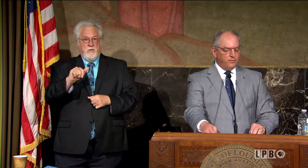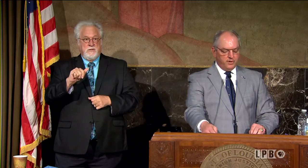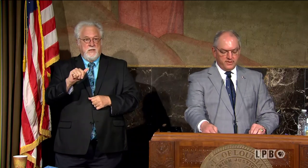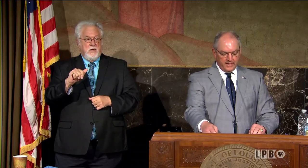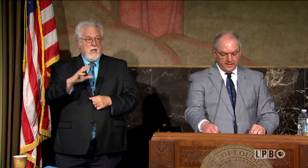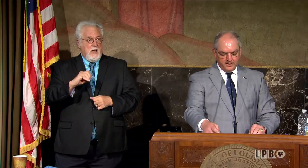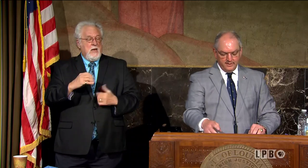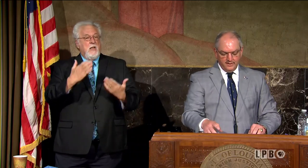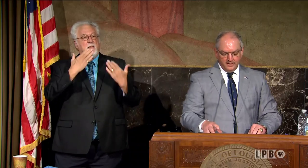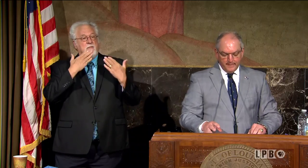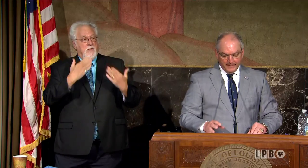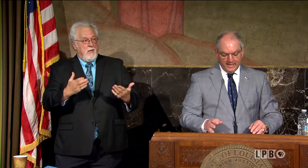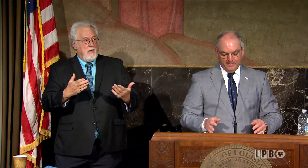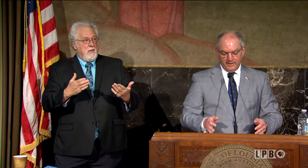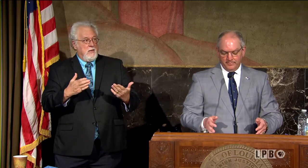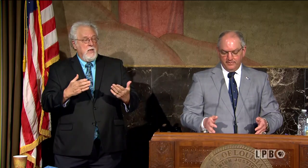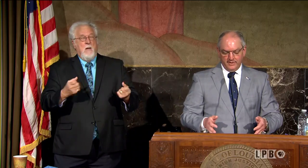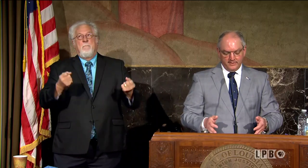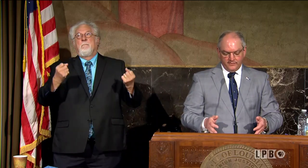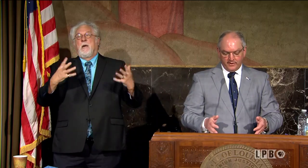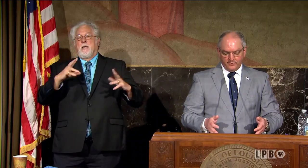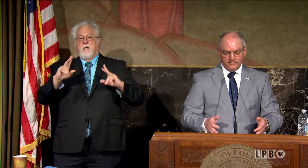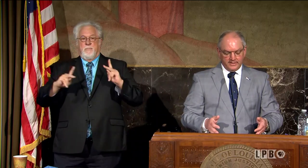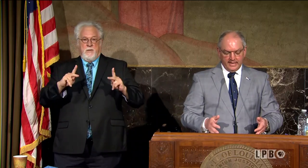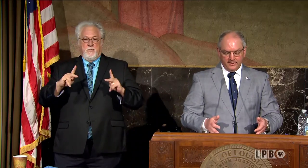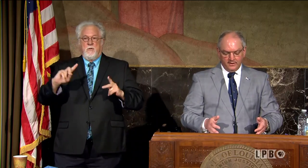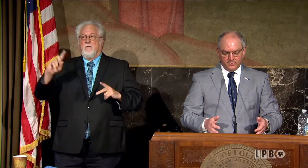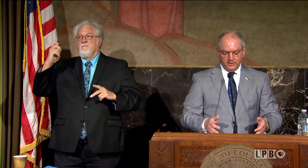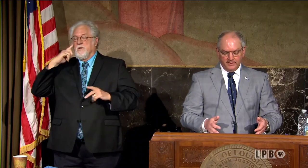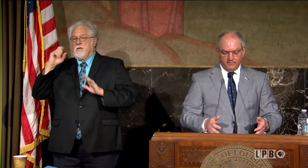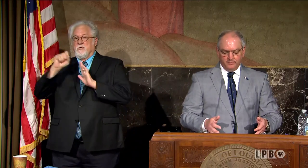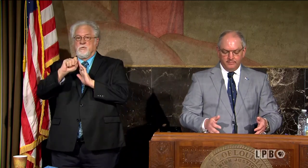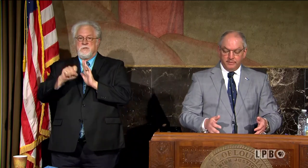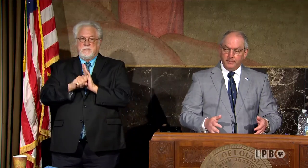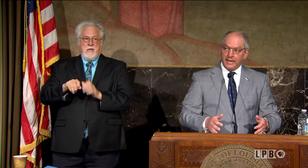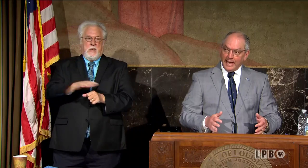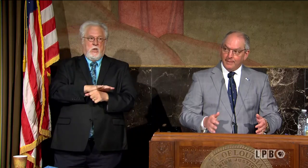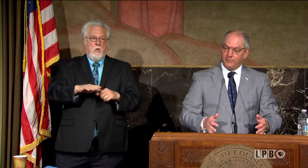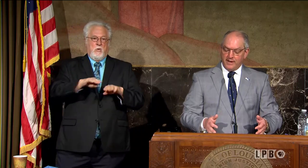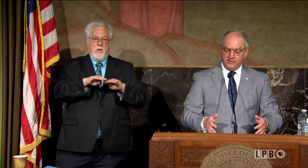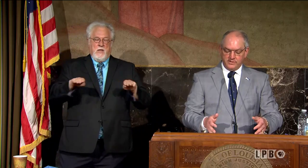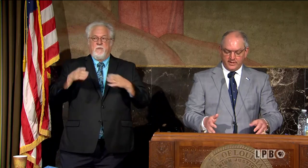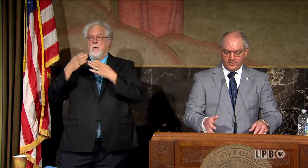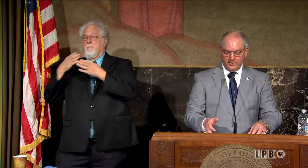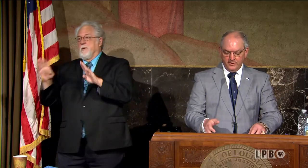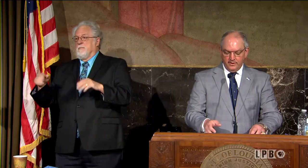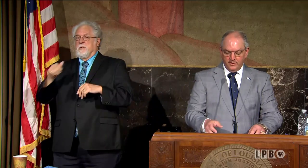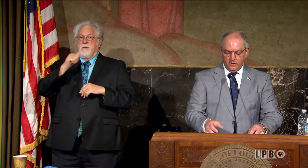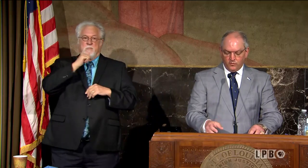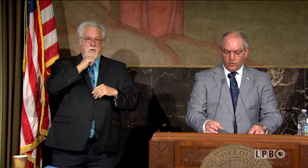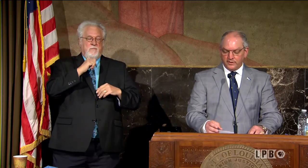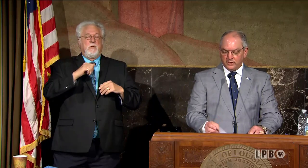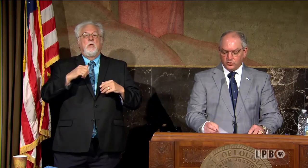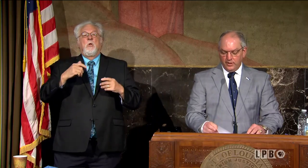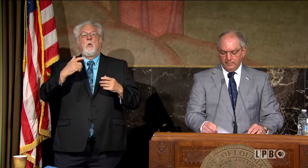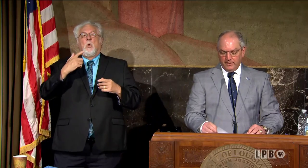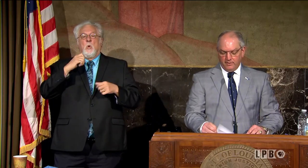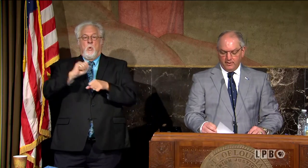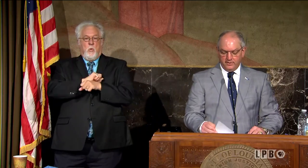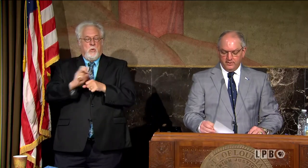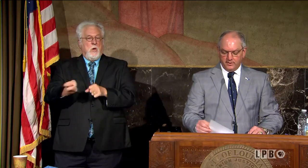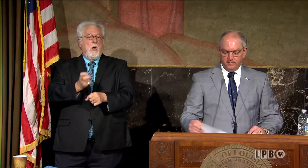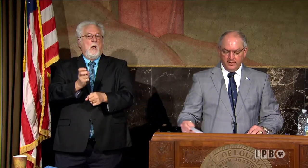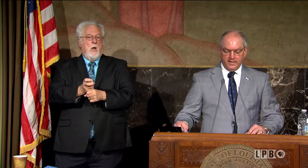and I want to thank the many people at the federal, state, and local level, public and private sector, who worked